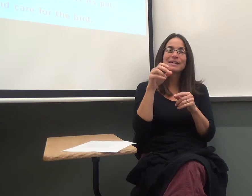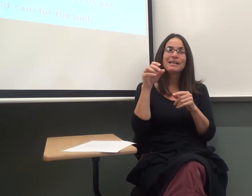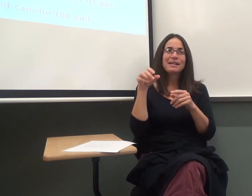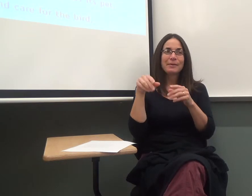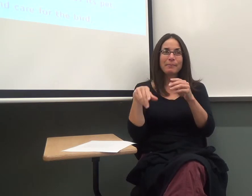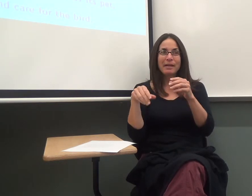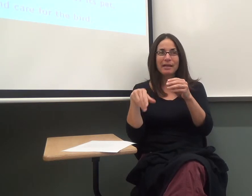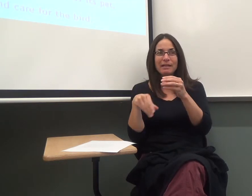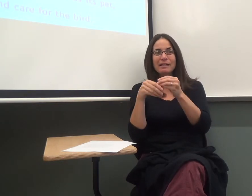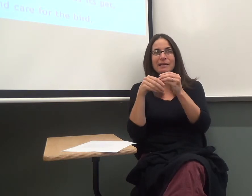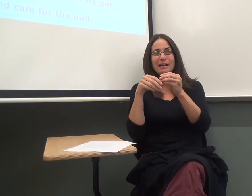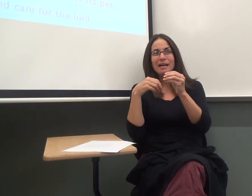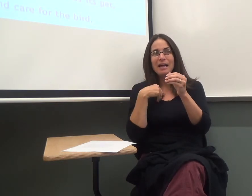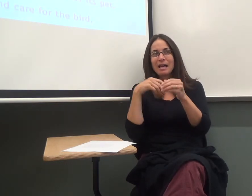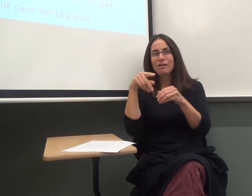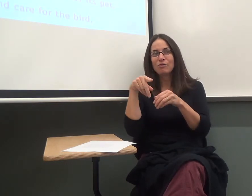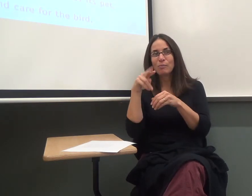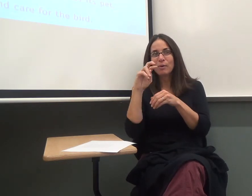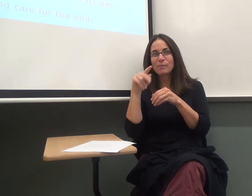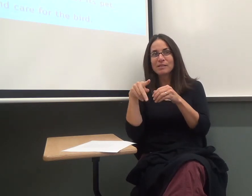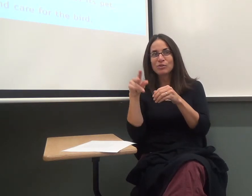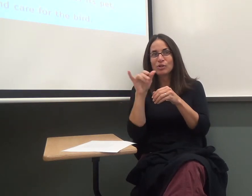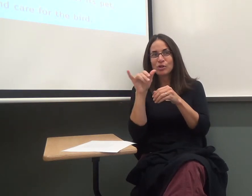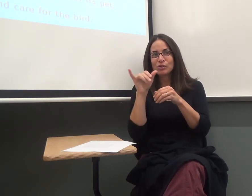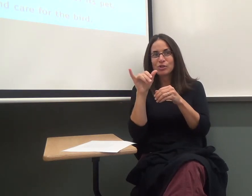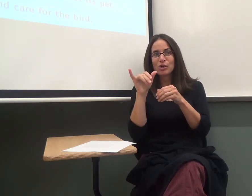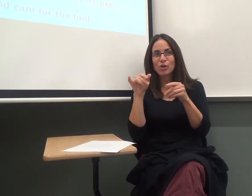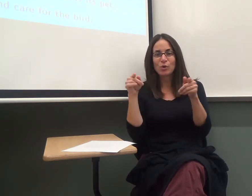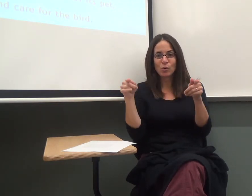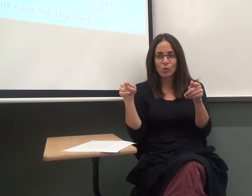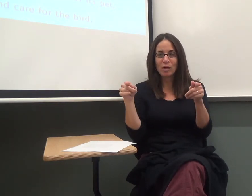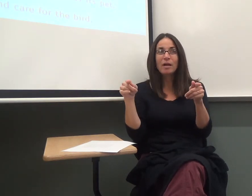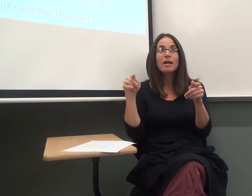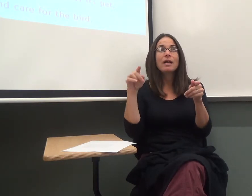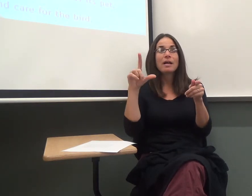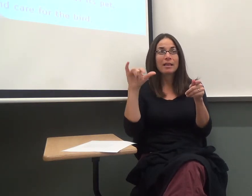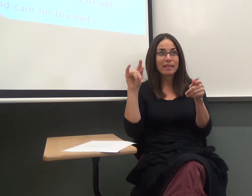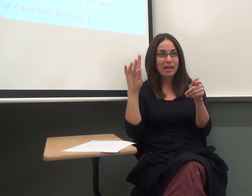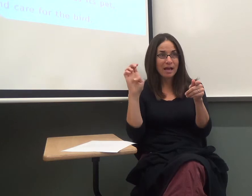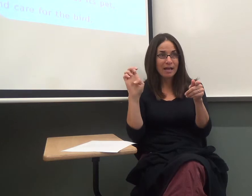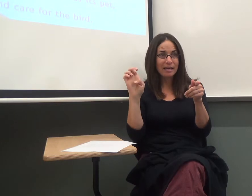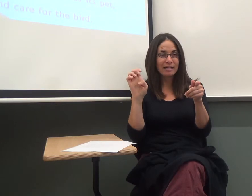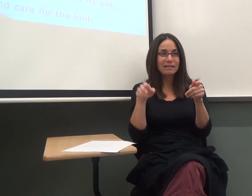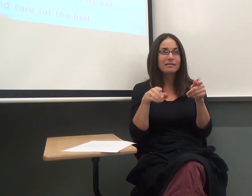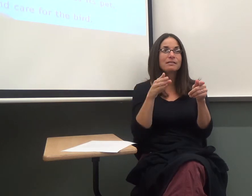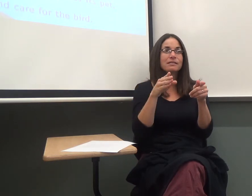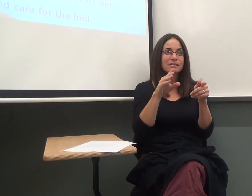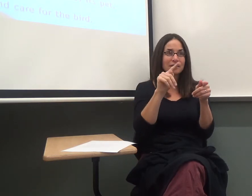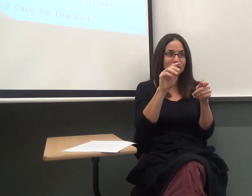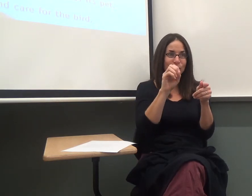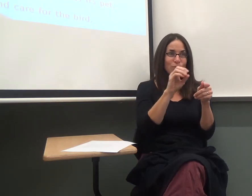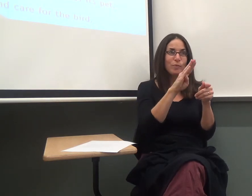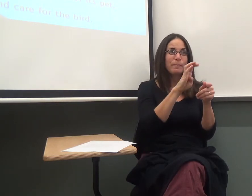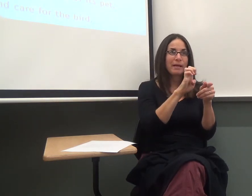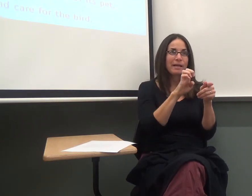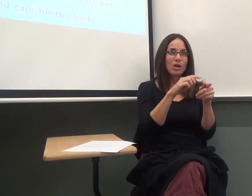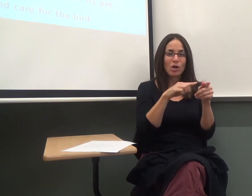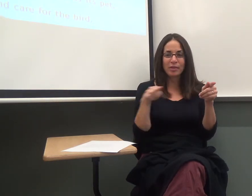introduce it, doesn't it? So here we go. We've got this like is a verb, then we got this preposition, and then we have this other verb. So this little piece